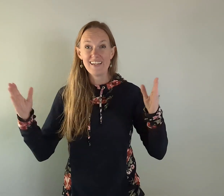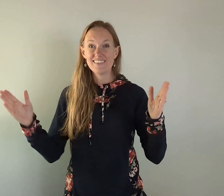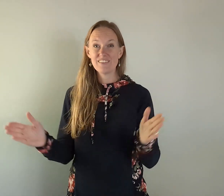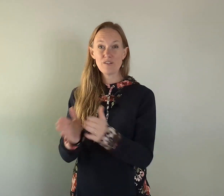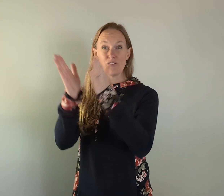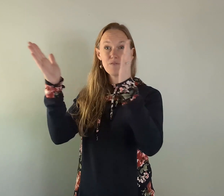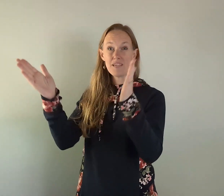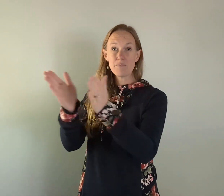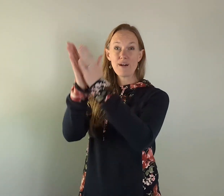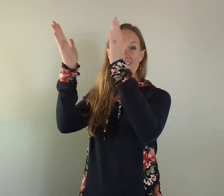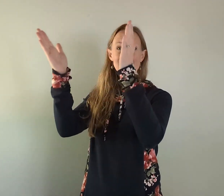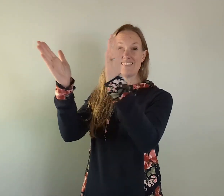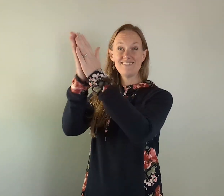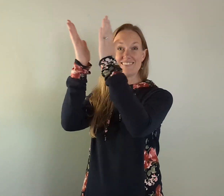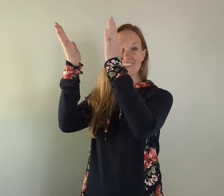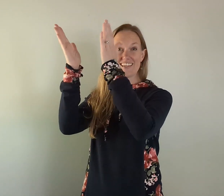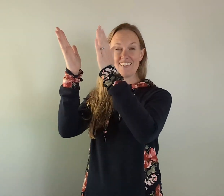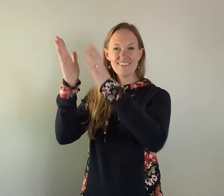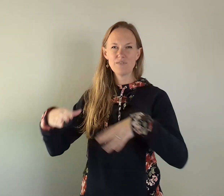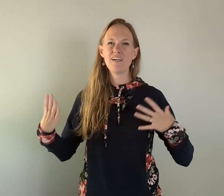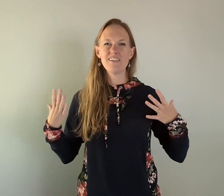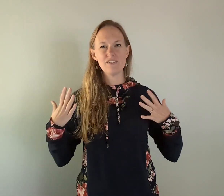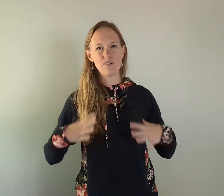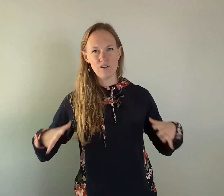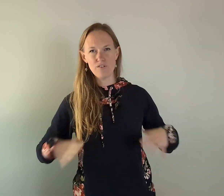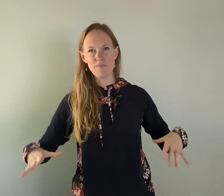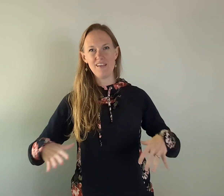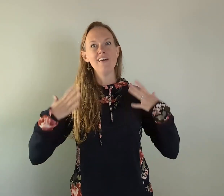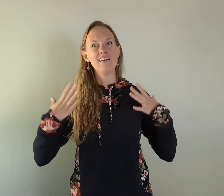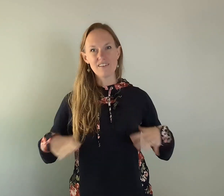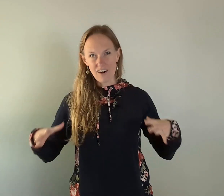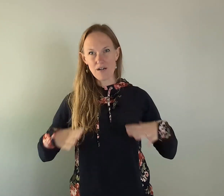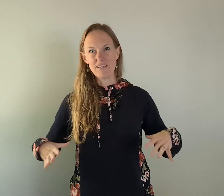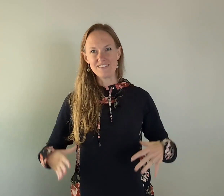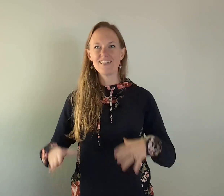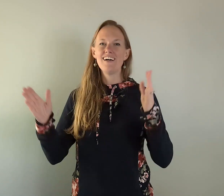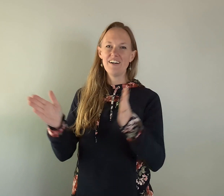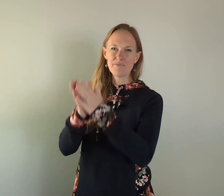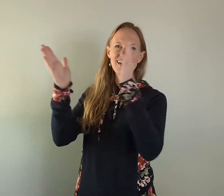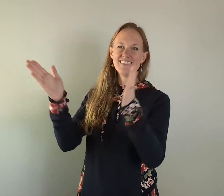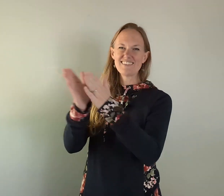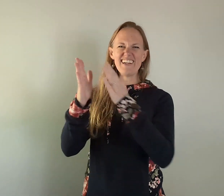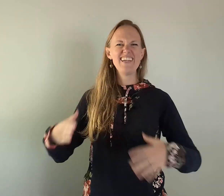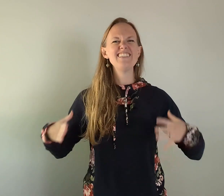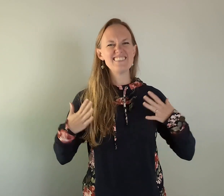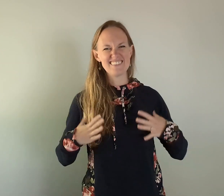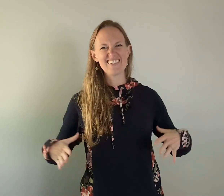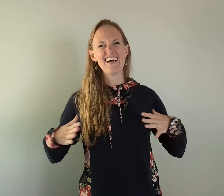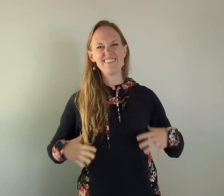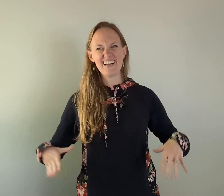praise. So you clothed me in praise, okay? Because we're not going to do clothe me in garments of praise, right? He just covered us